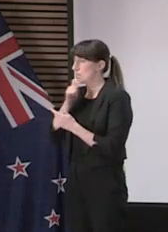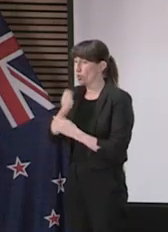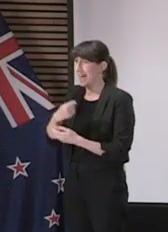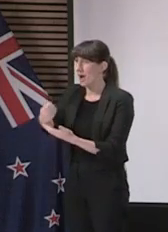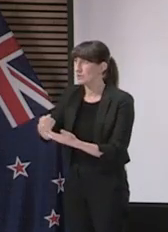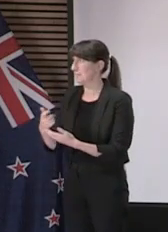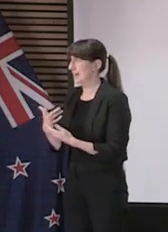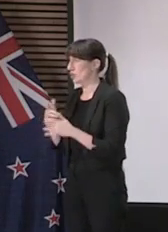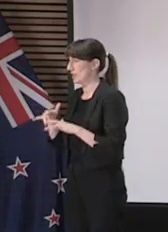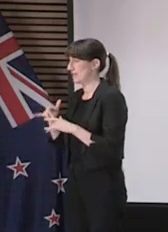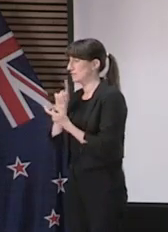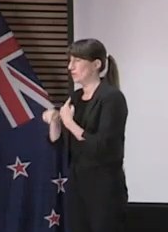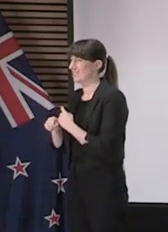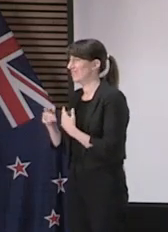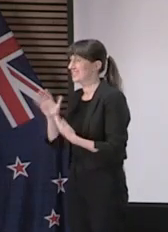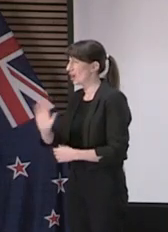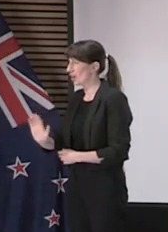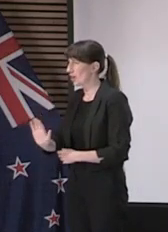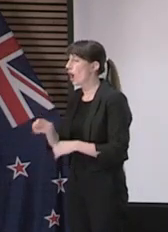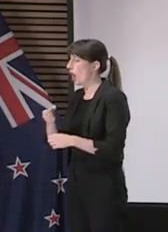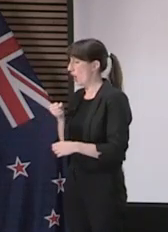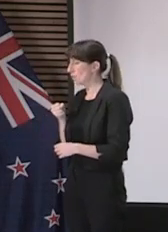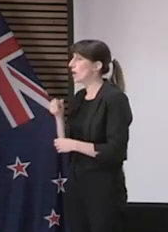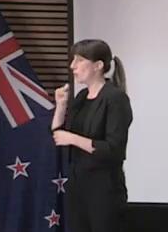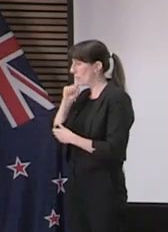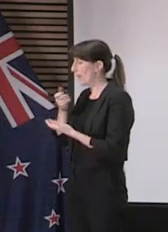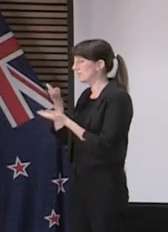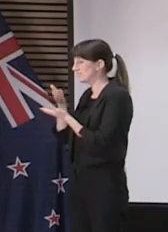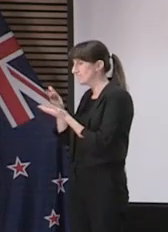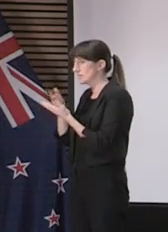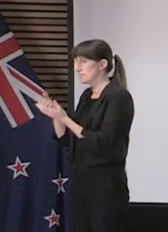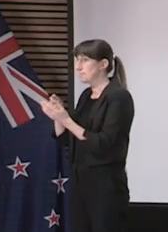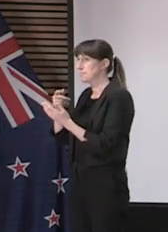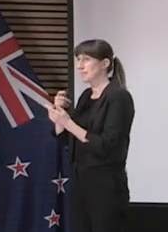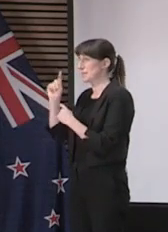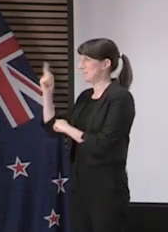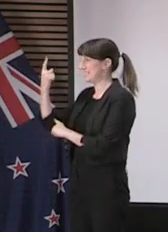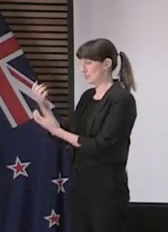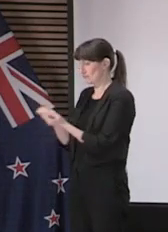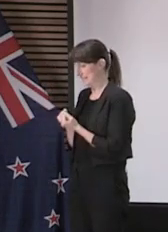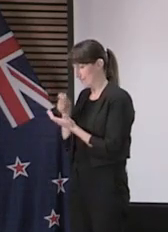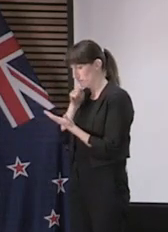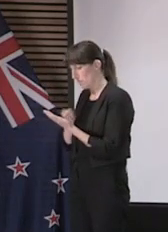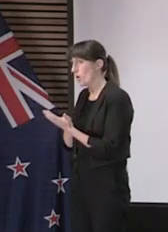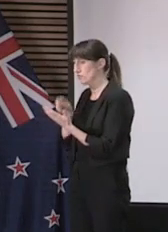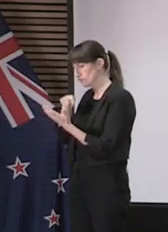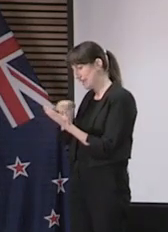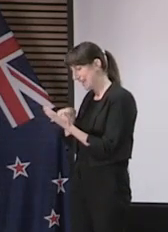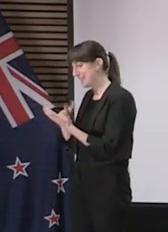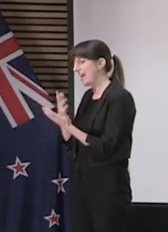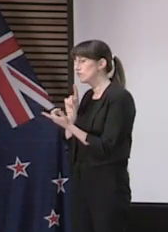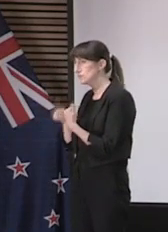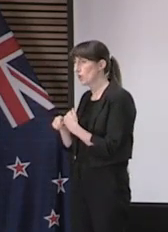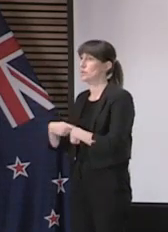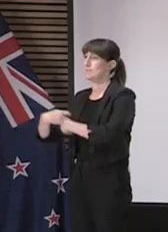we've putting it both out at the same time, but I imagine fairly soon after ministers having received it, we'll just put it into the public domain. Yeah, follow-up question,